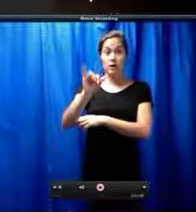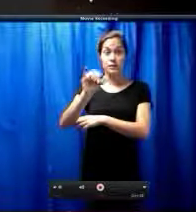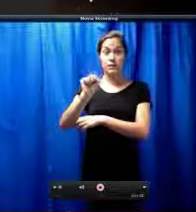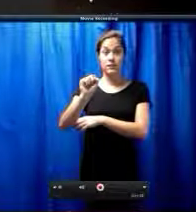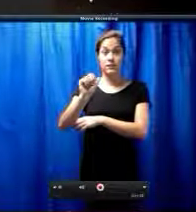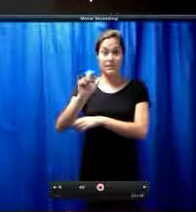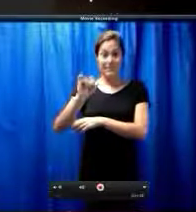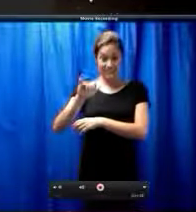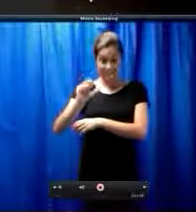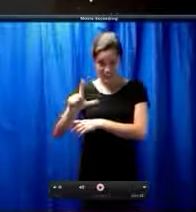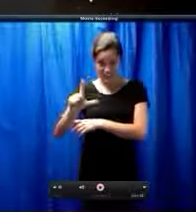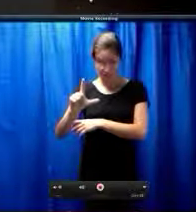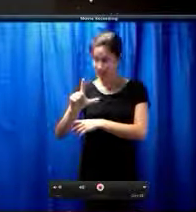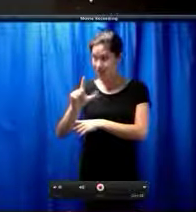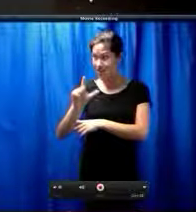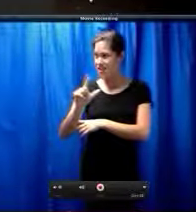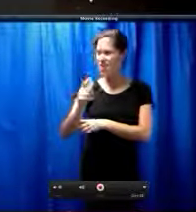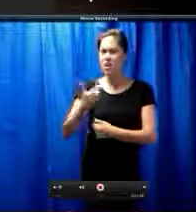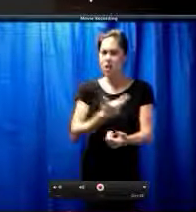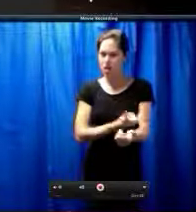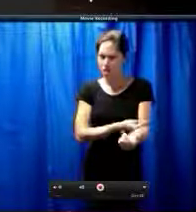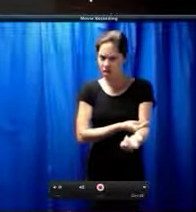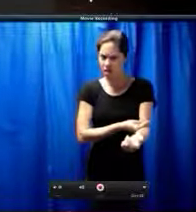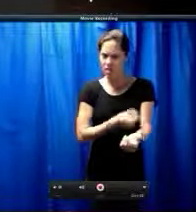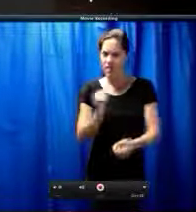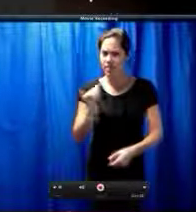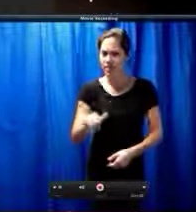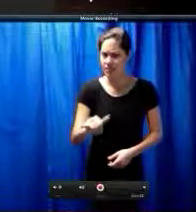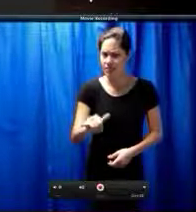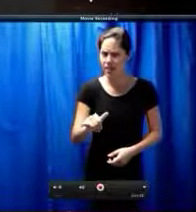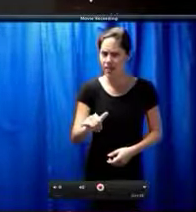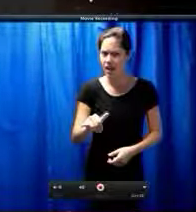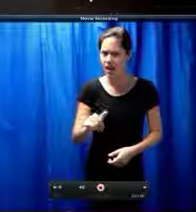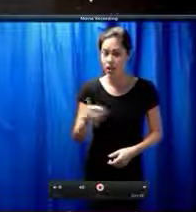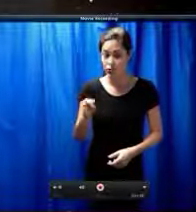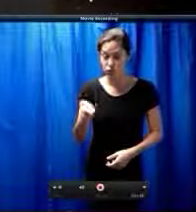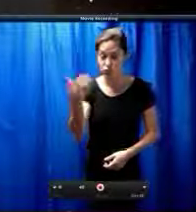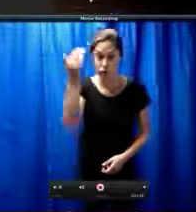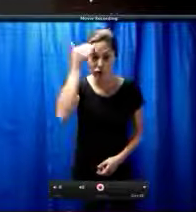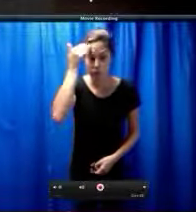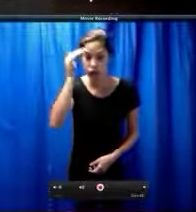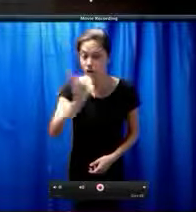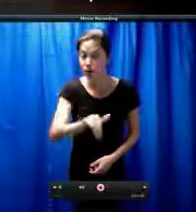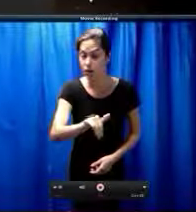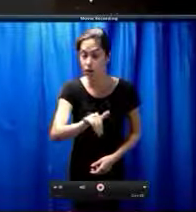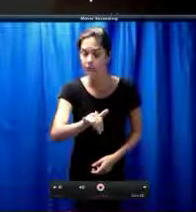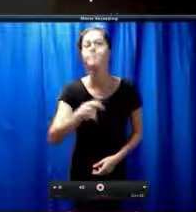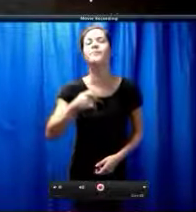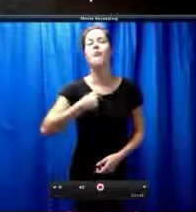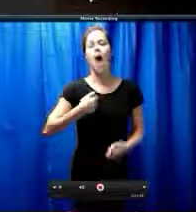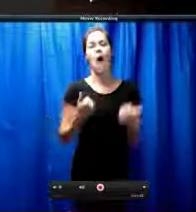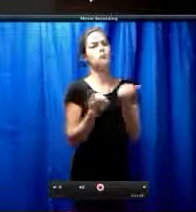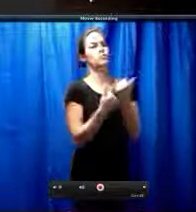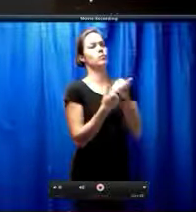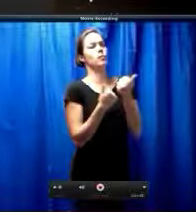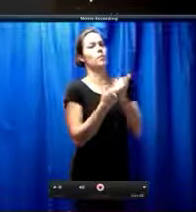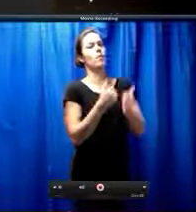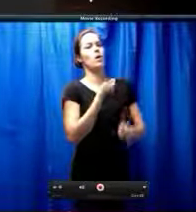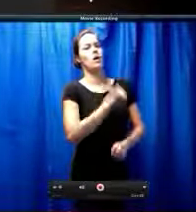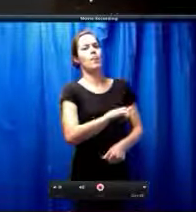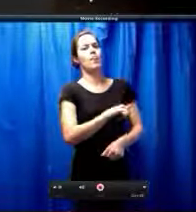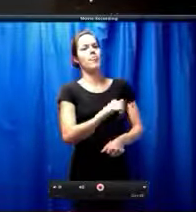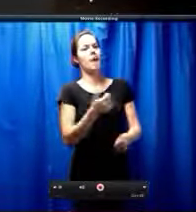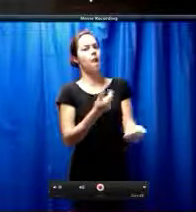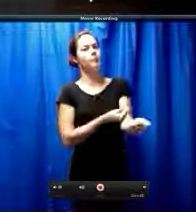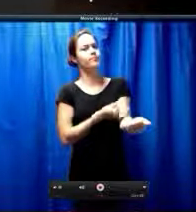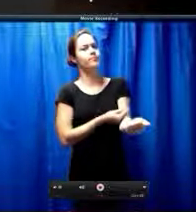All right. Something that I really have to tell you, that to me is huge. I'm a huge advocate because if you get that